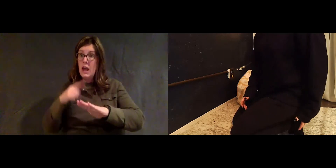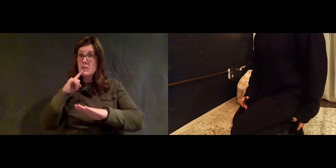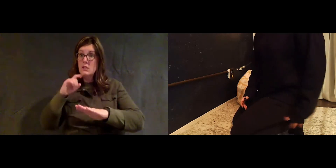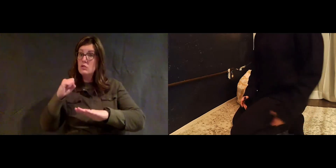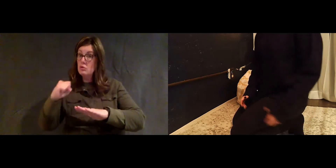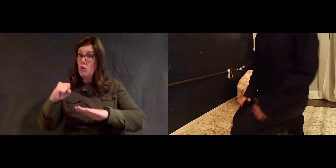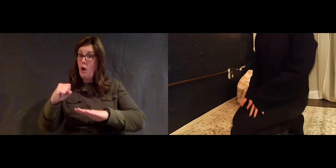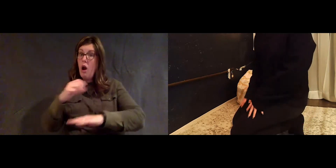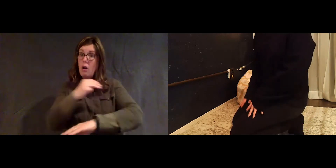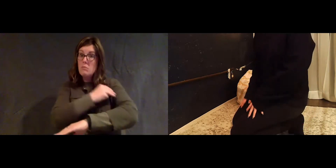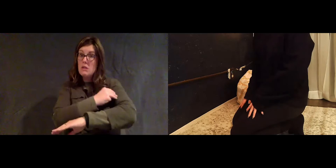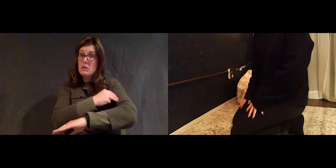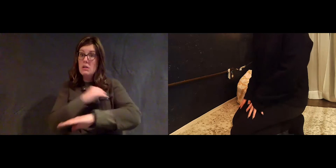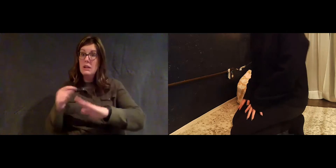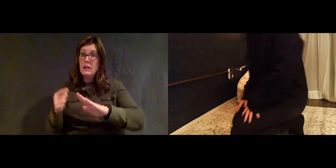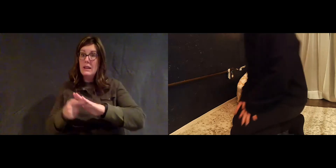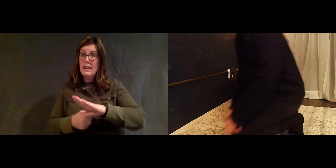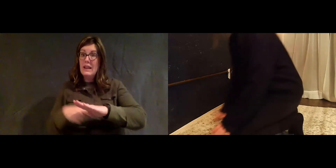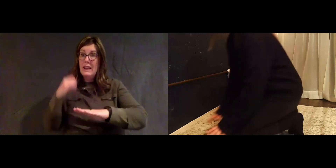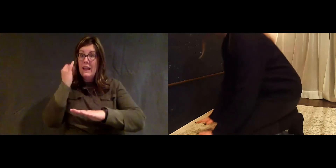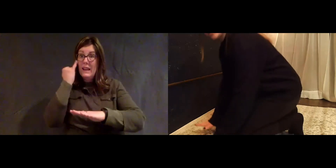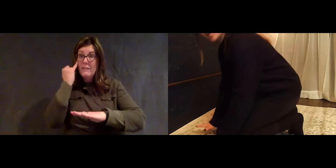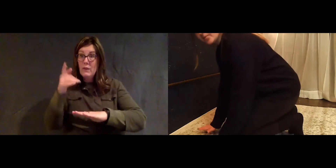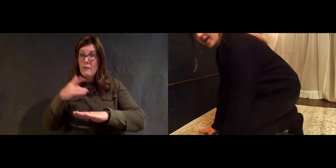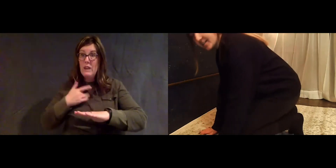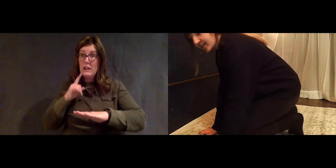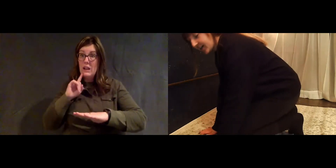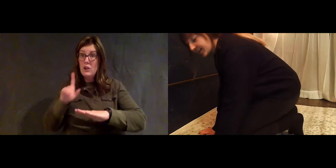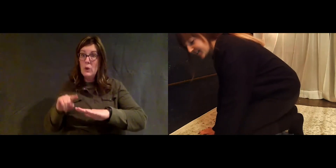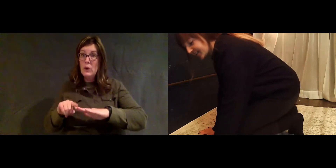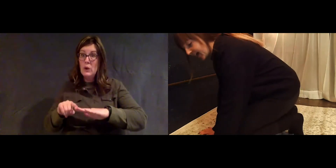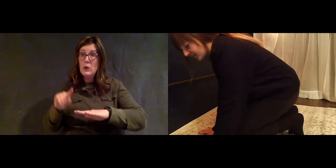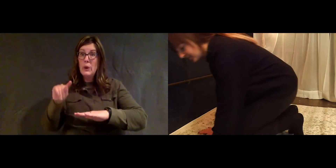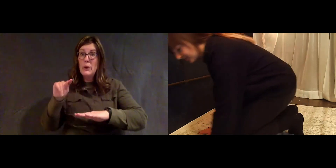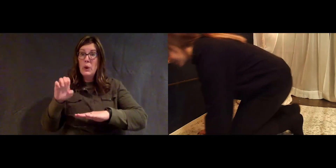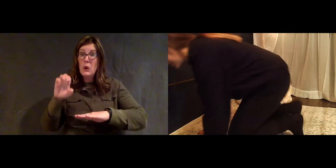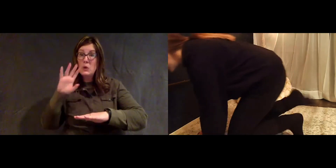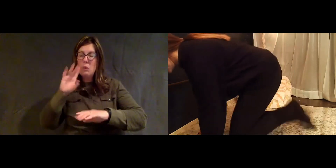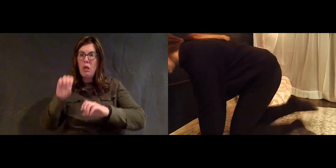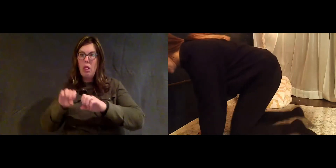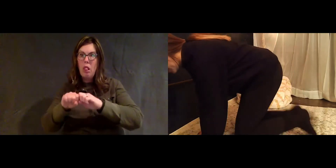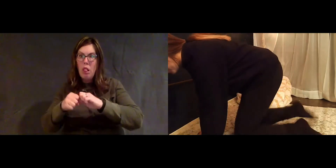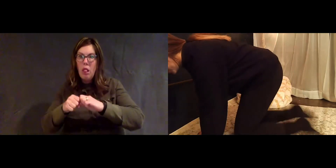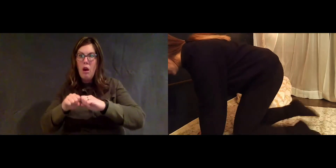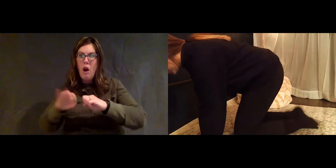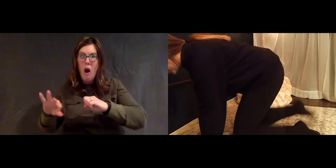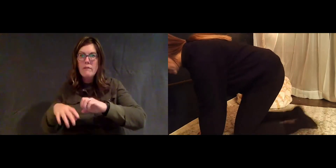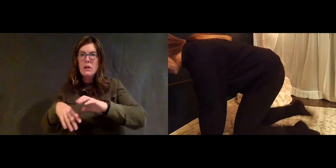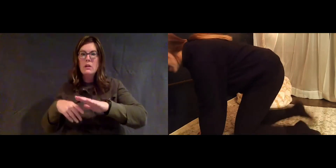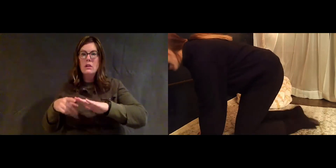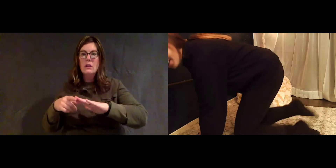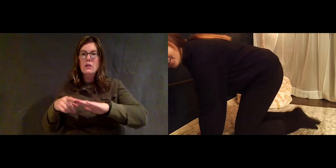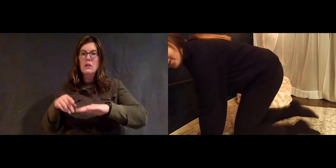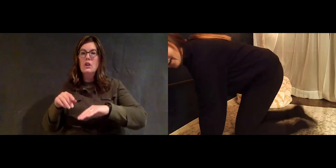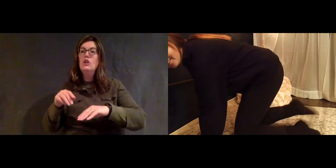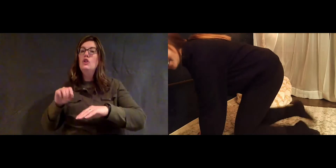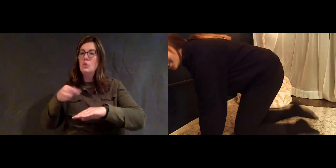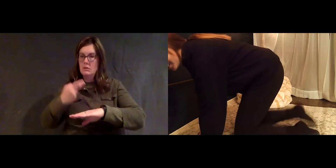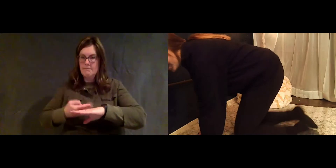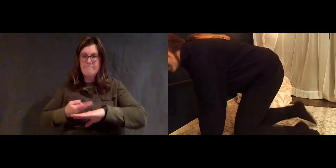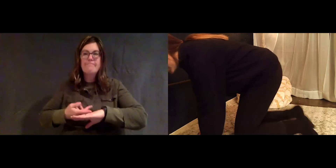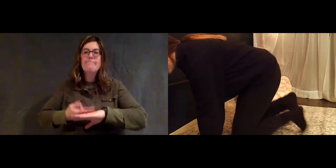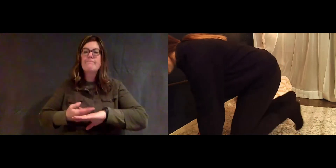you're convinced your toes are gonna fall off, we can plant our hands down in front of us and tap our toes on the